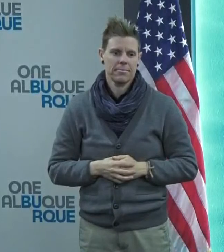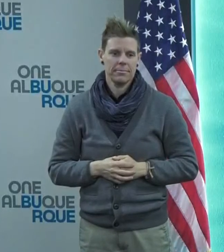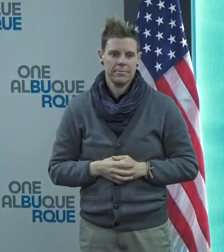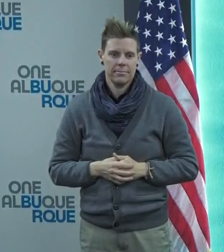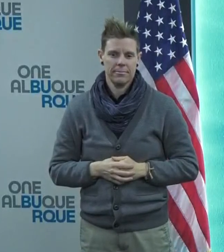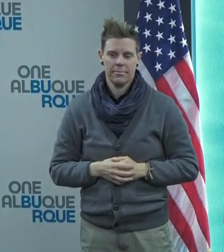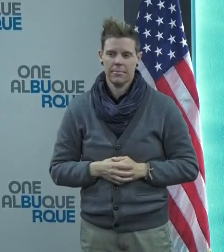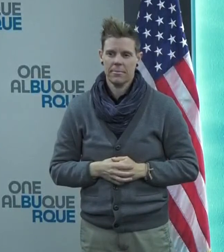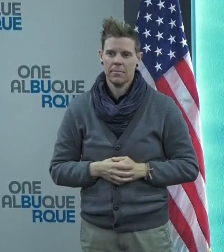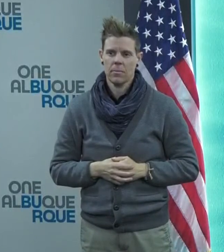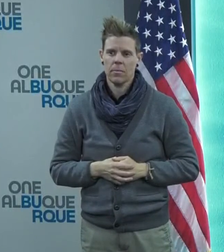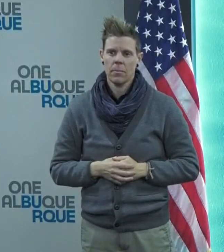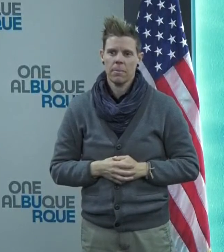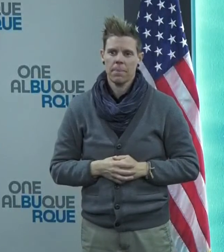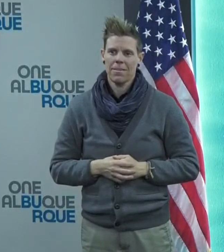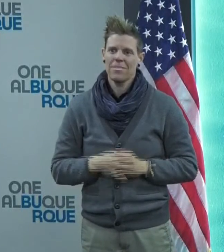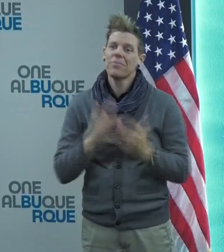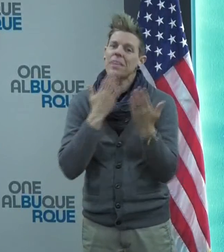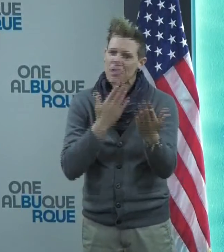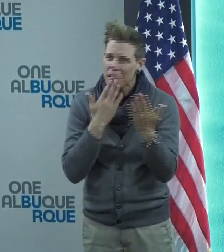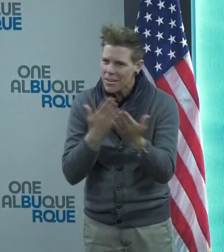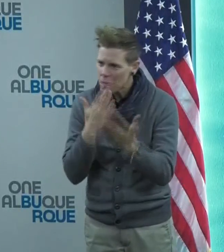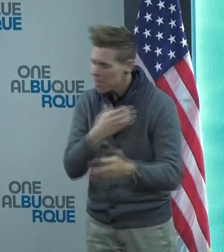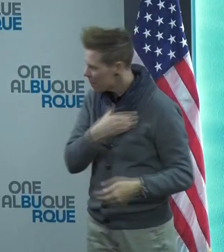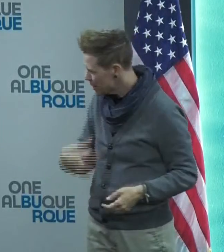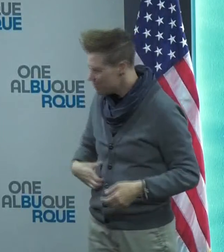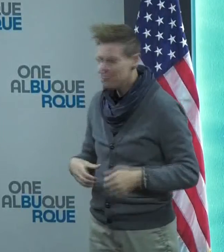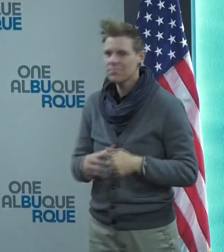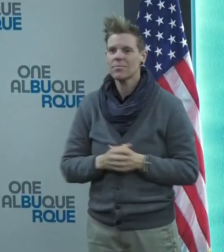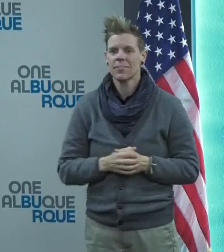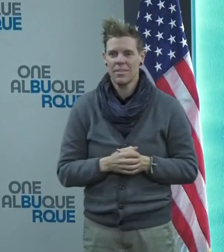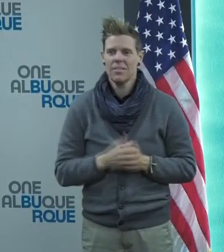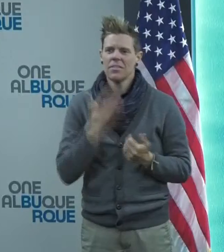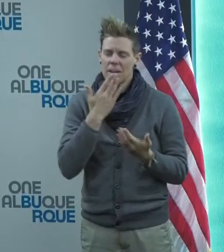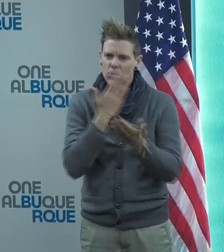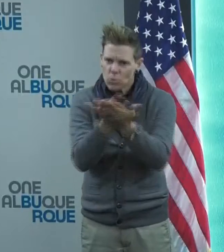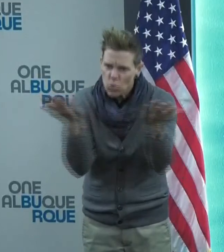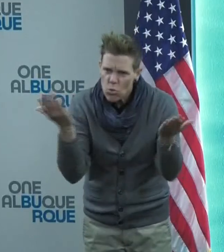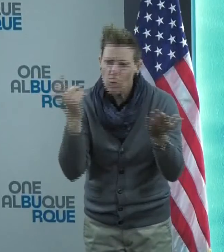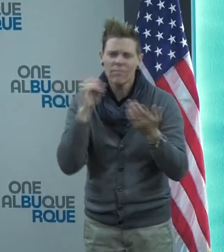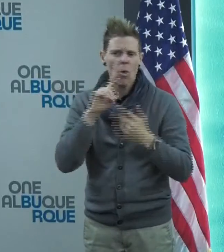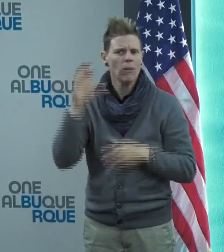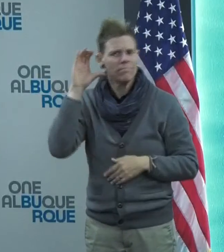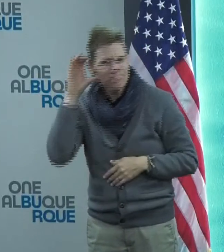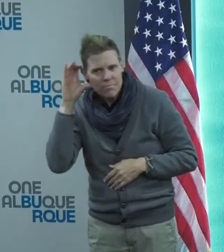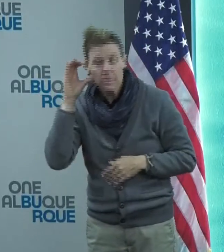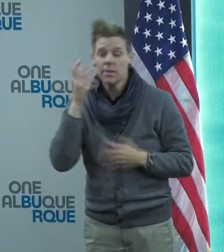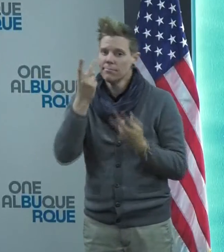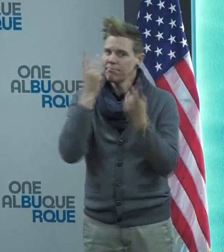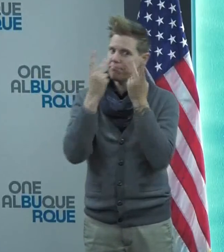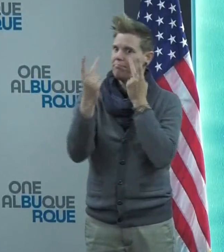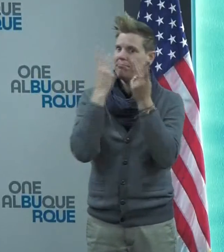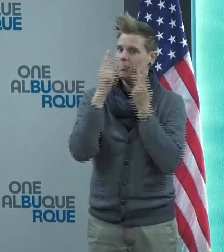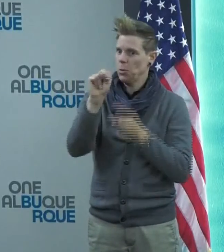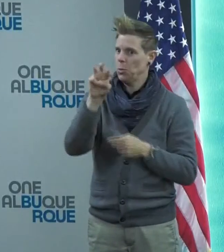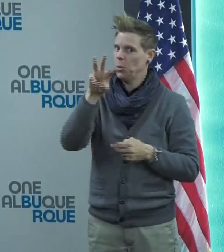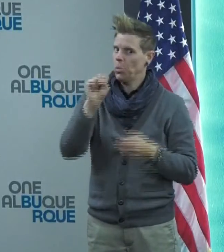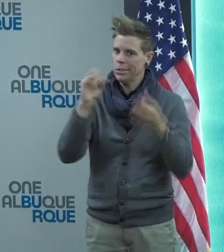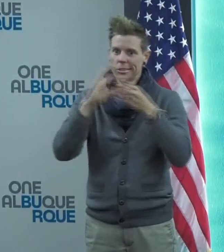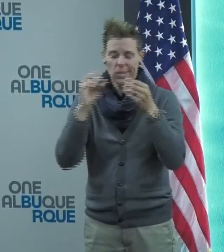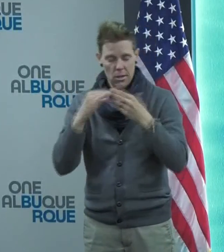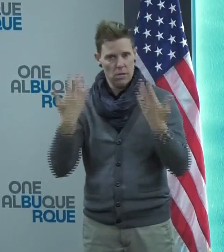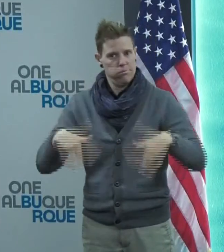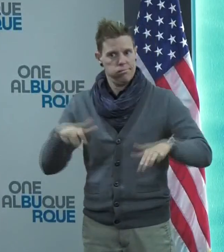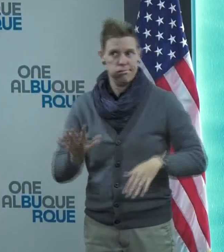Thank you, Mayor. As you are hearing everywhere in the news, the nation is going in a very bad direction in terms of